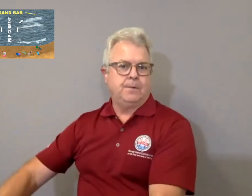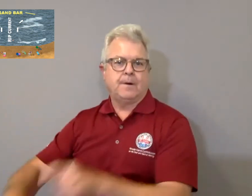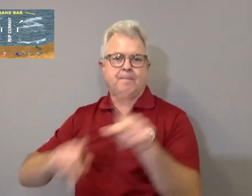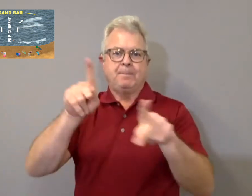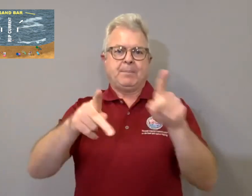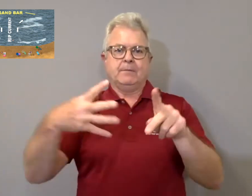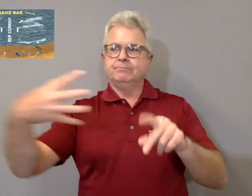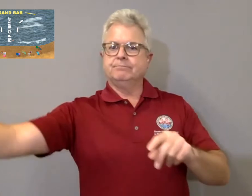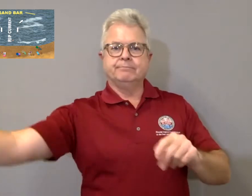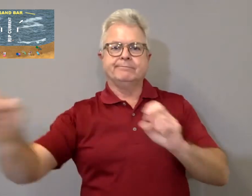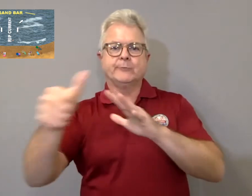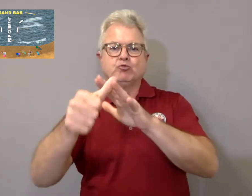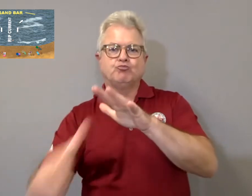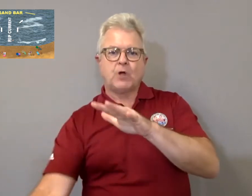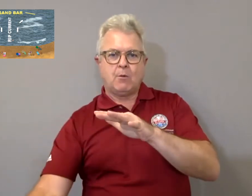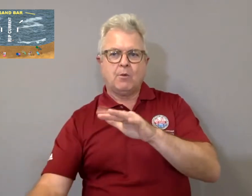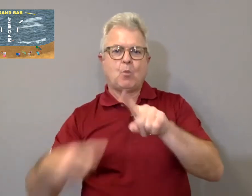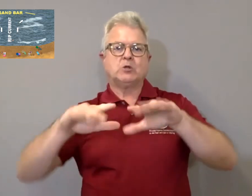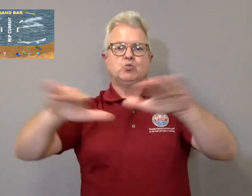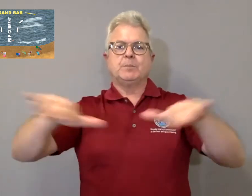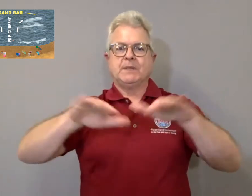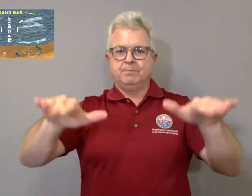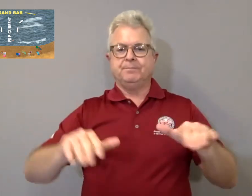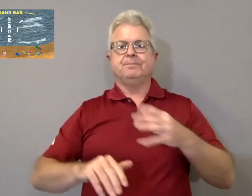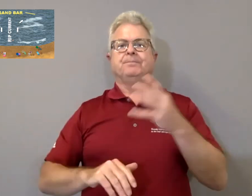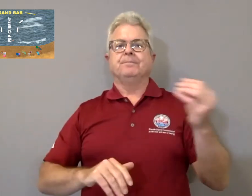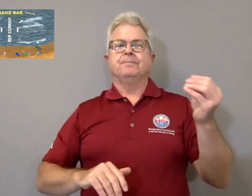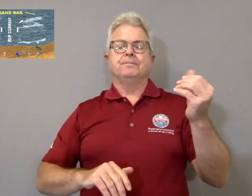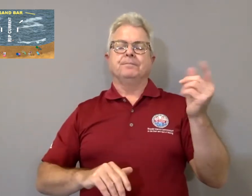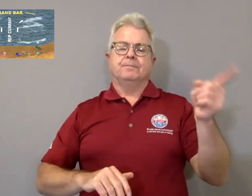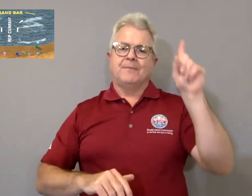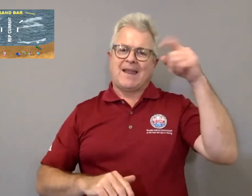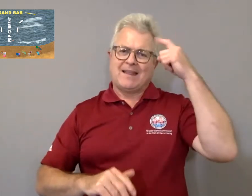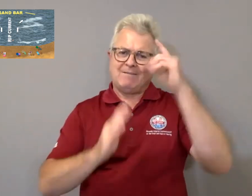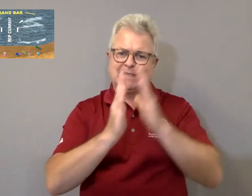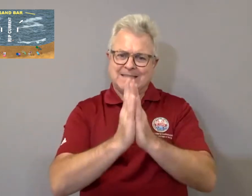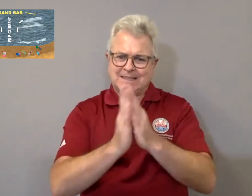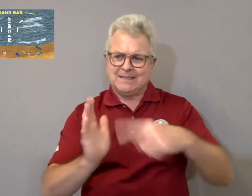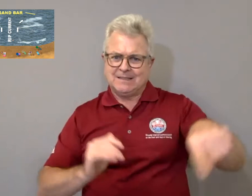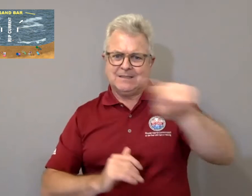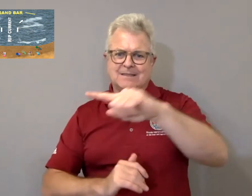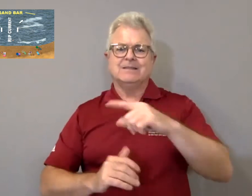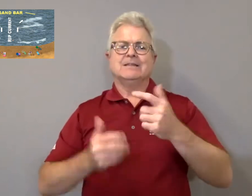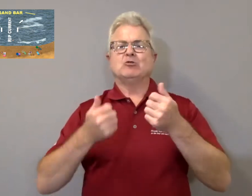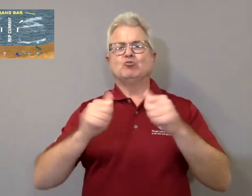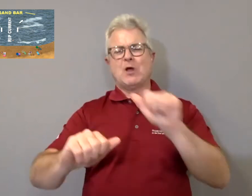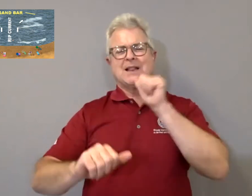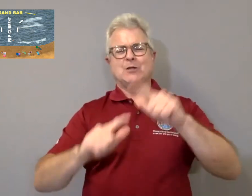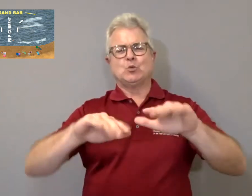they can be quick and they can pull people out into deep water where they may drown. The government is asking